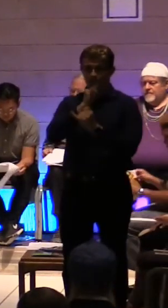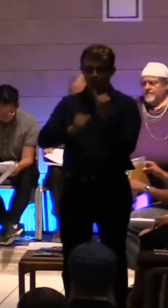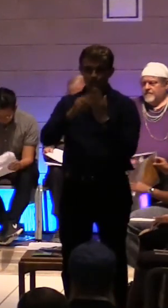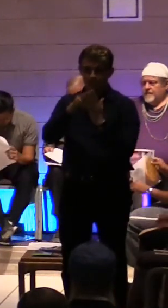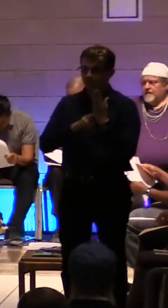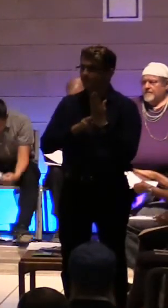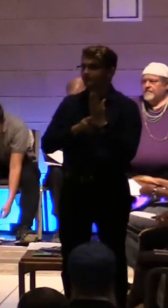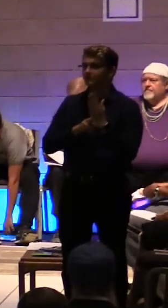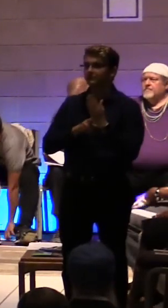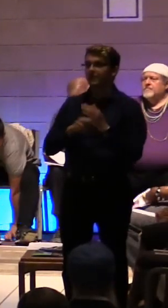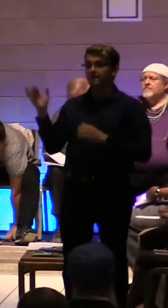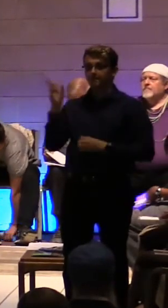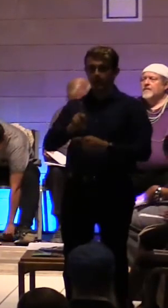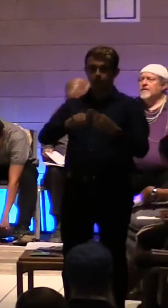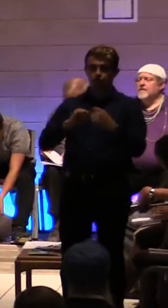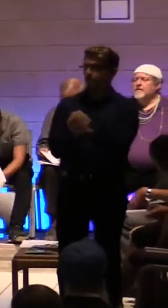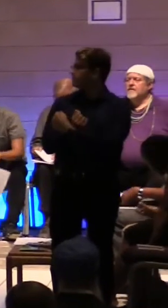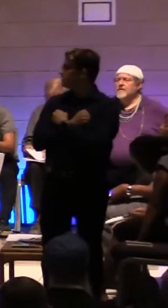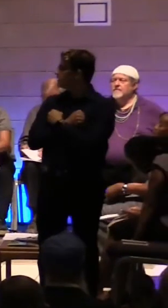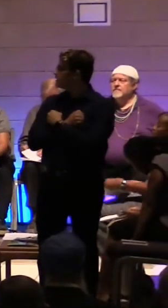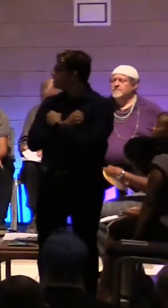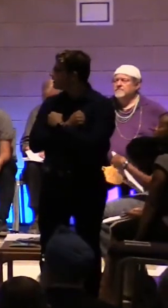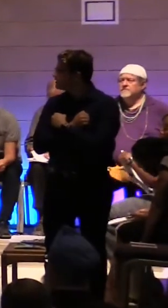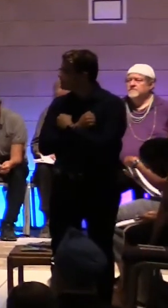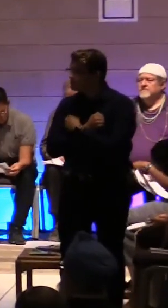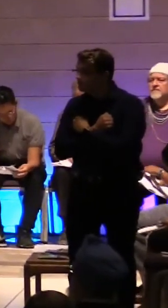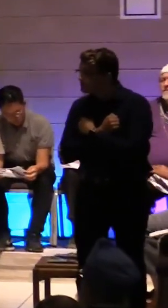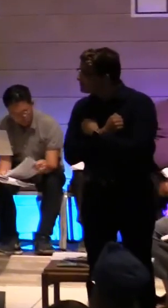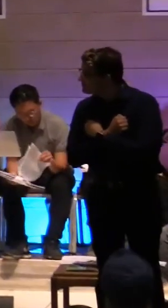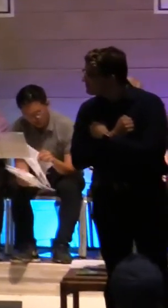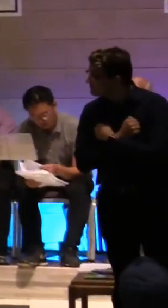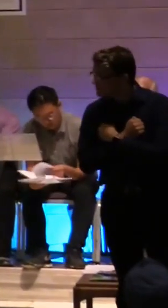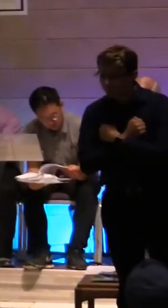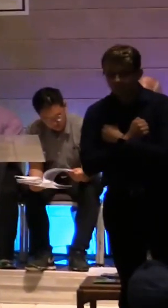Love. If you need your cell phones for some extra light, you can do that too.